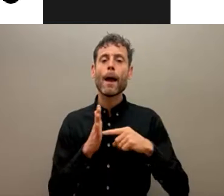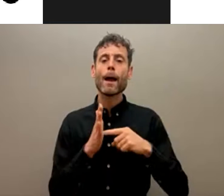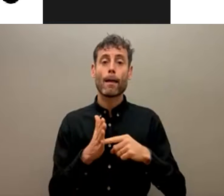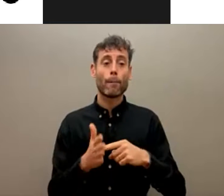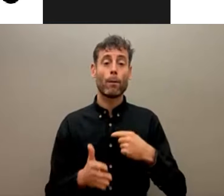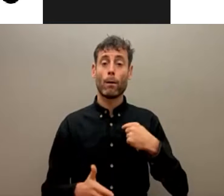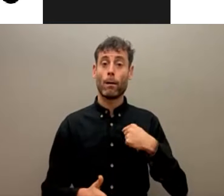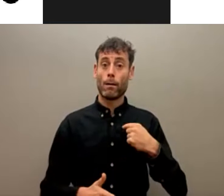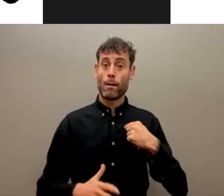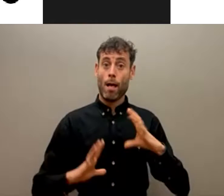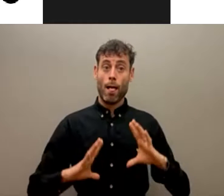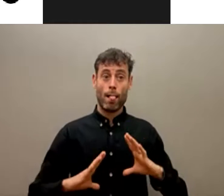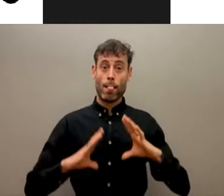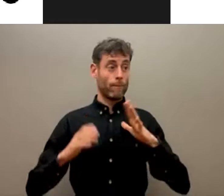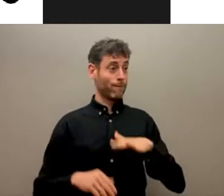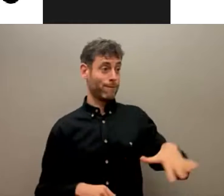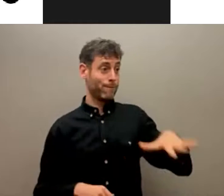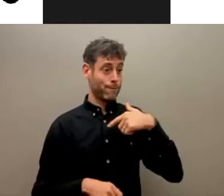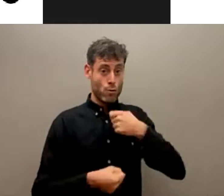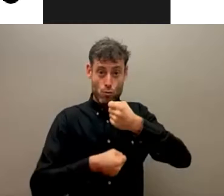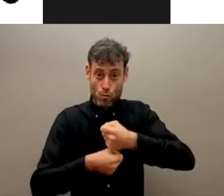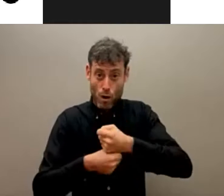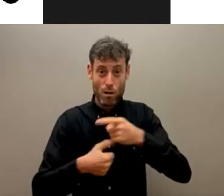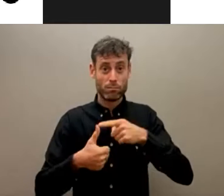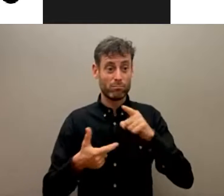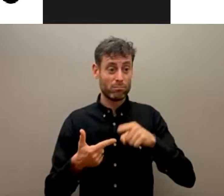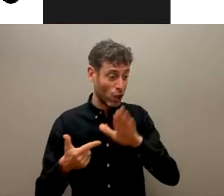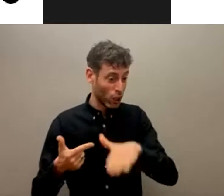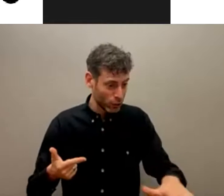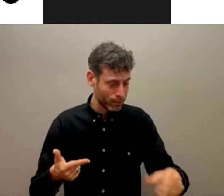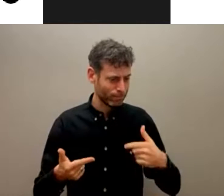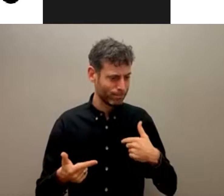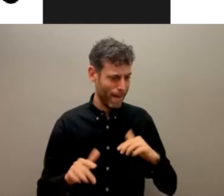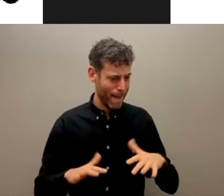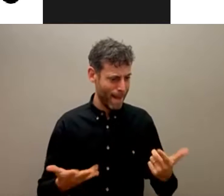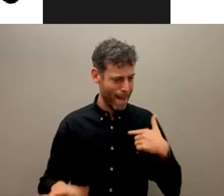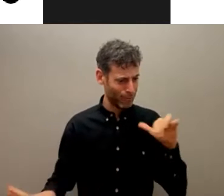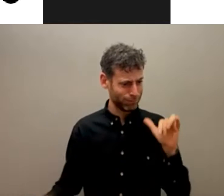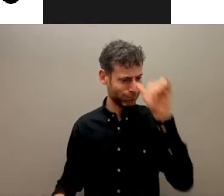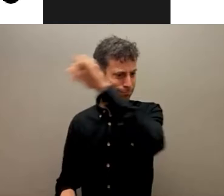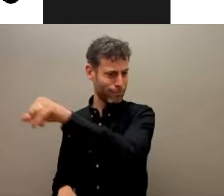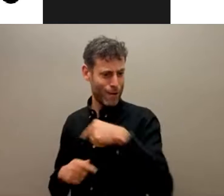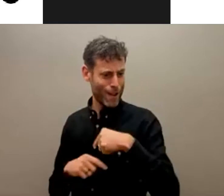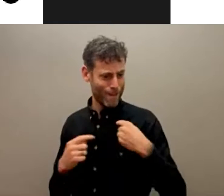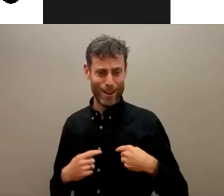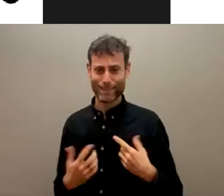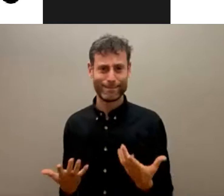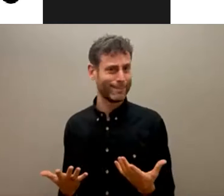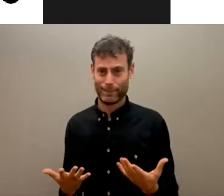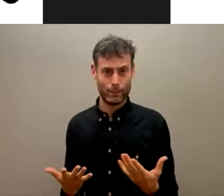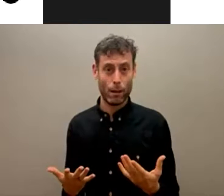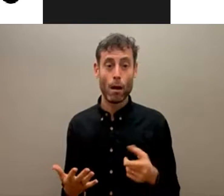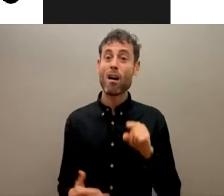or they've got children, or due to a range of disabilities, it might be difficult for them